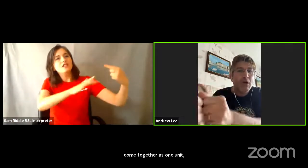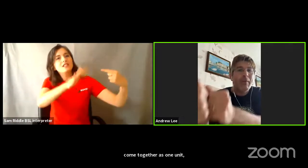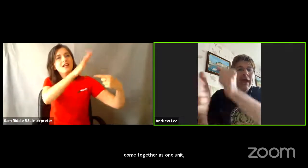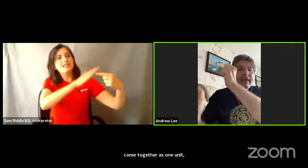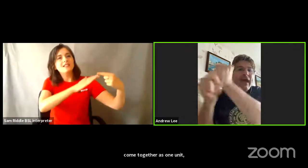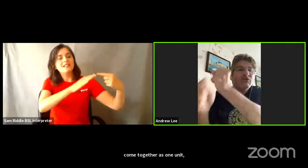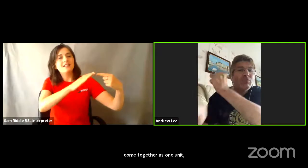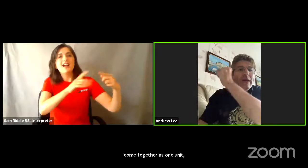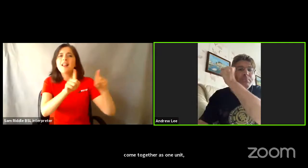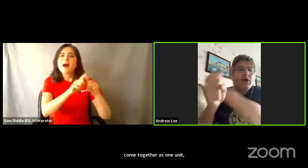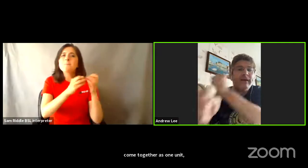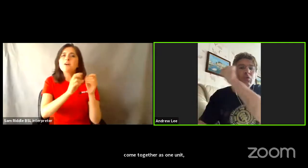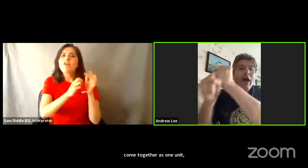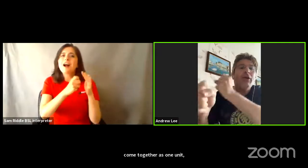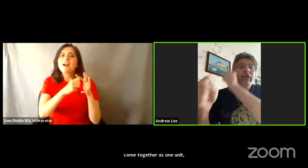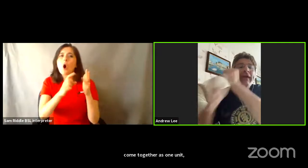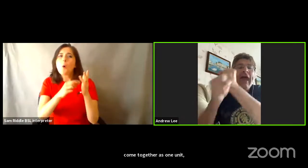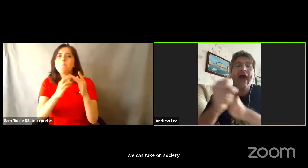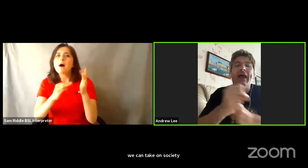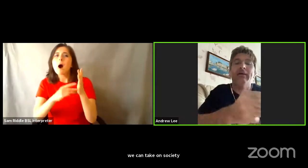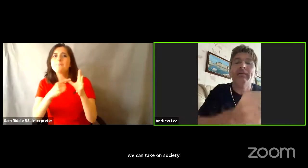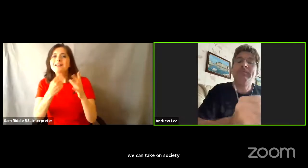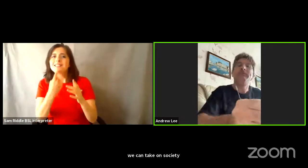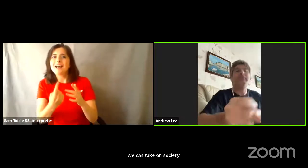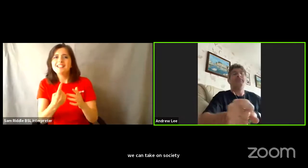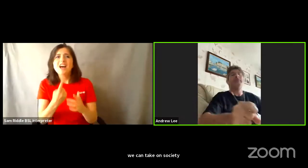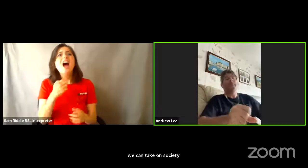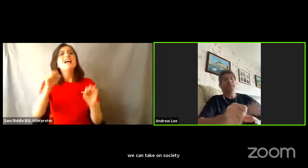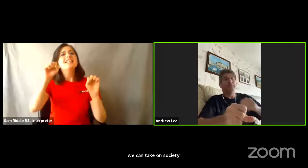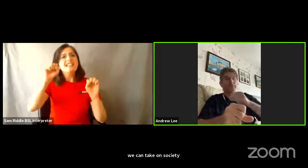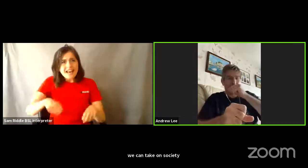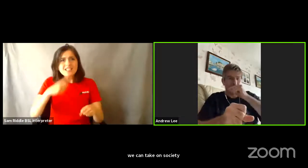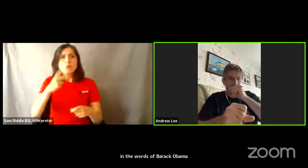Barack Obama, yes, we bloody well can.